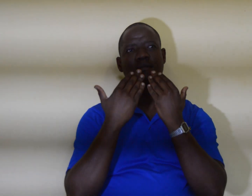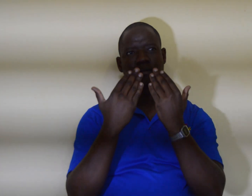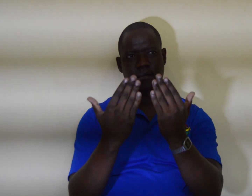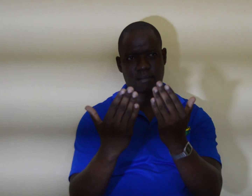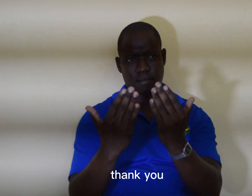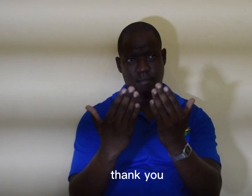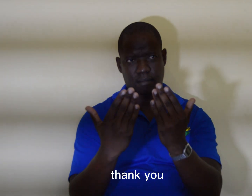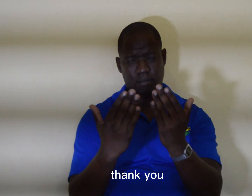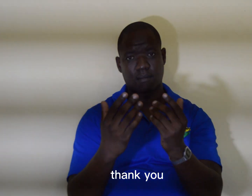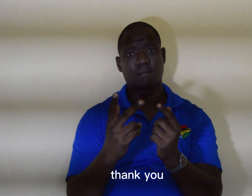Thank you.